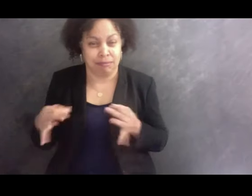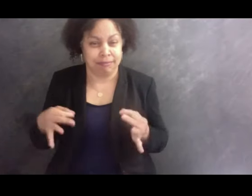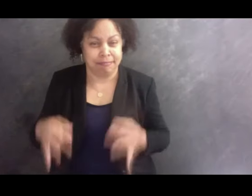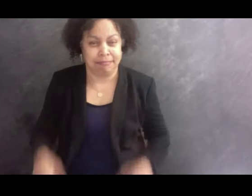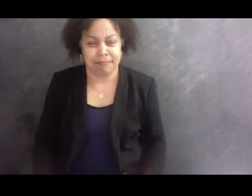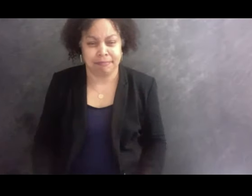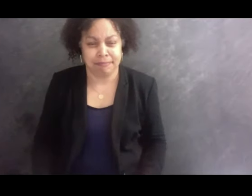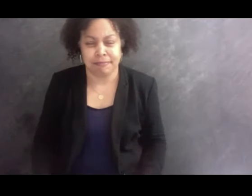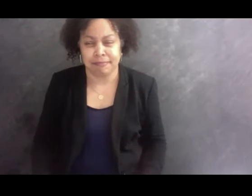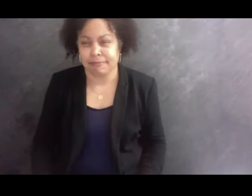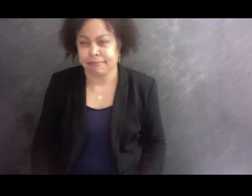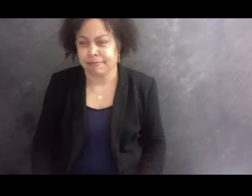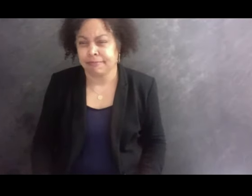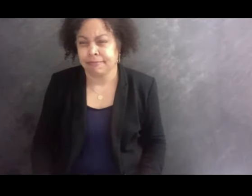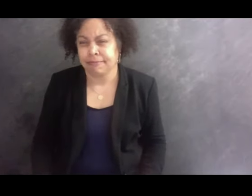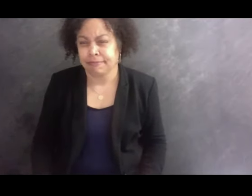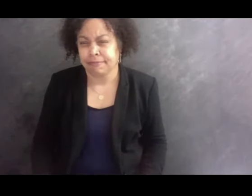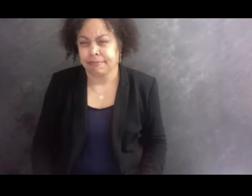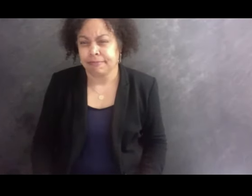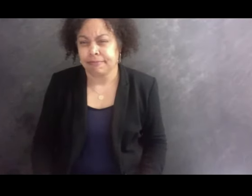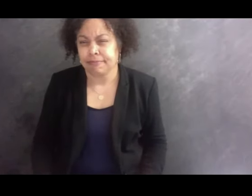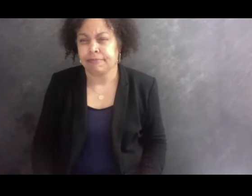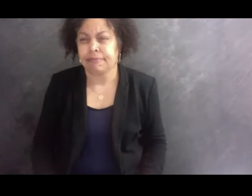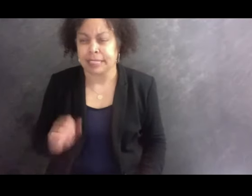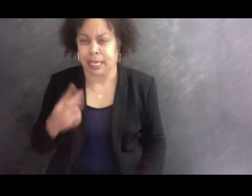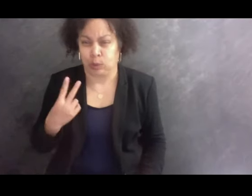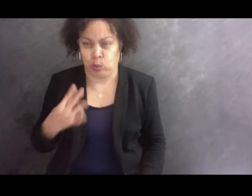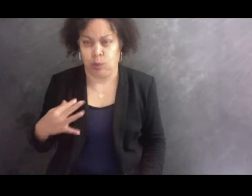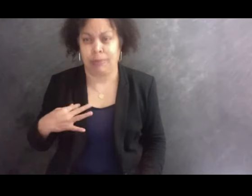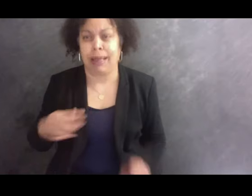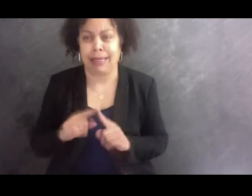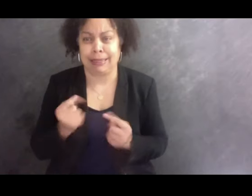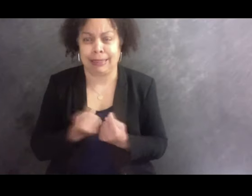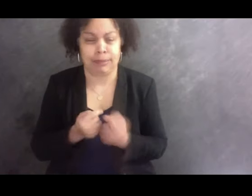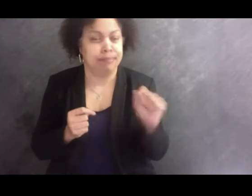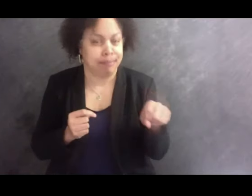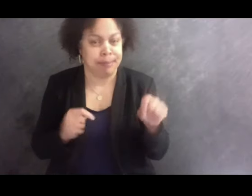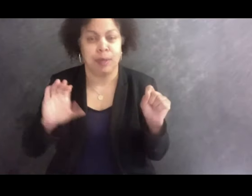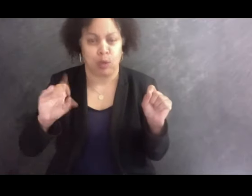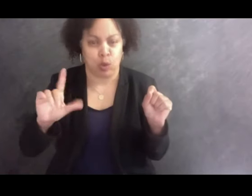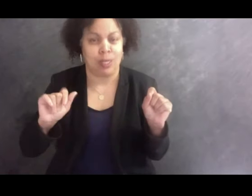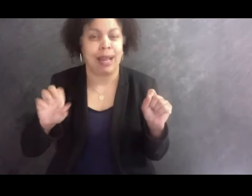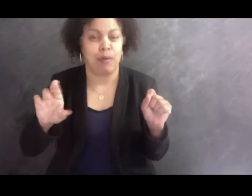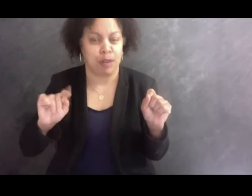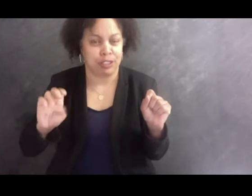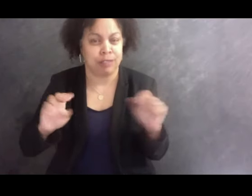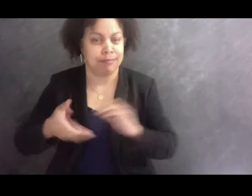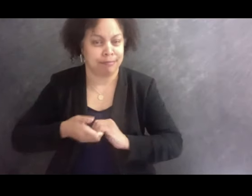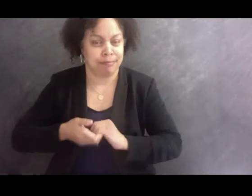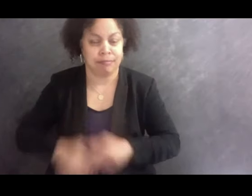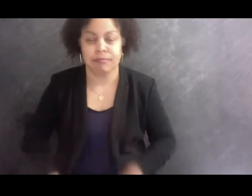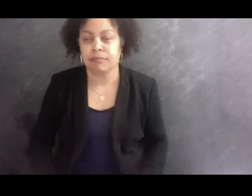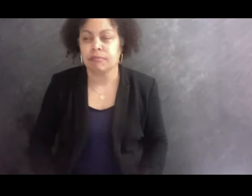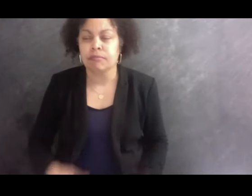And then let's see. So can 2 people apply as a team? Yes, you should apply as a collaboration. What if you are applying in technology, but